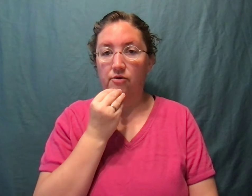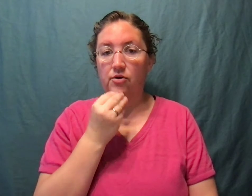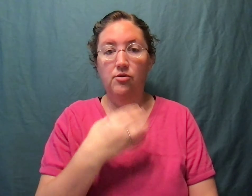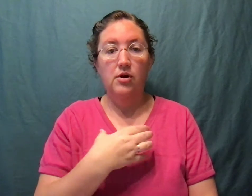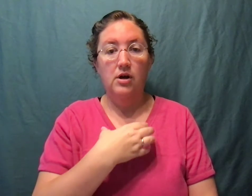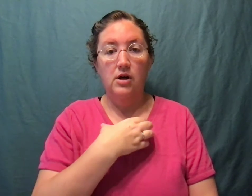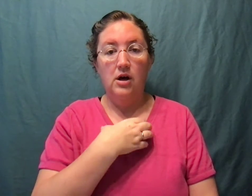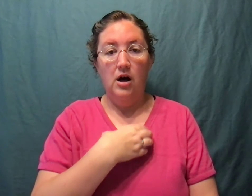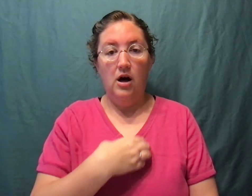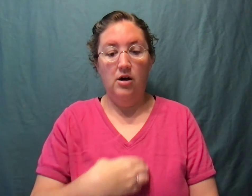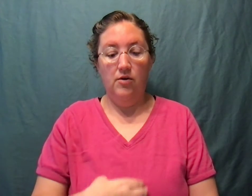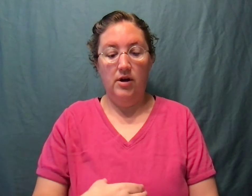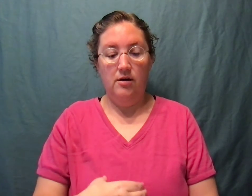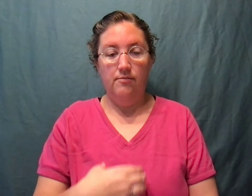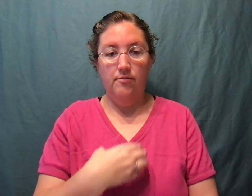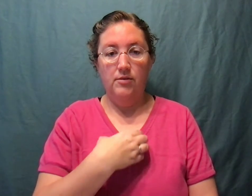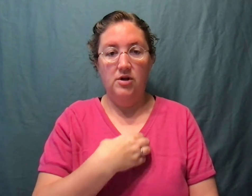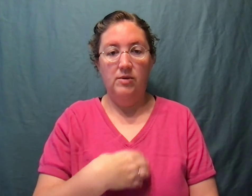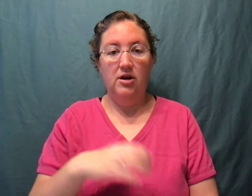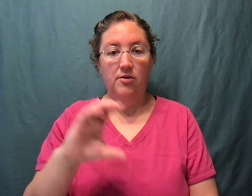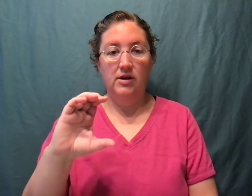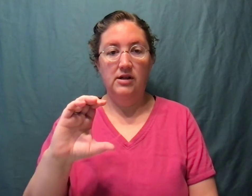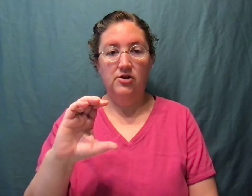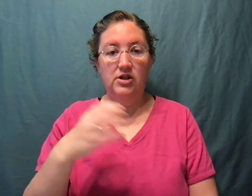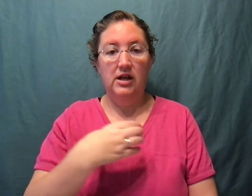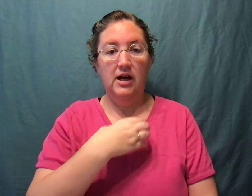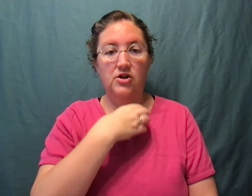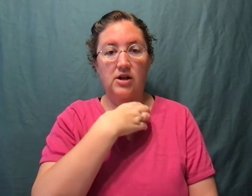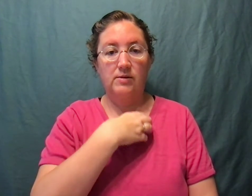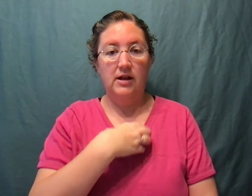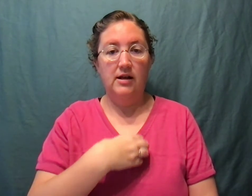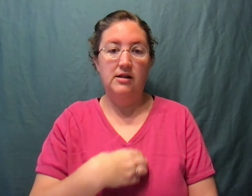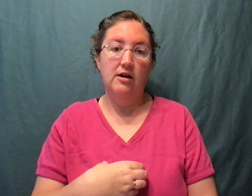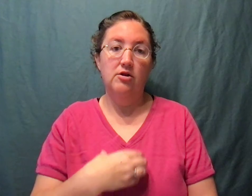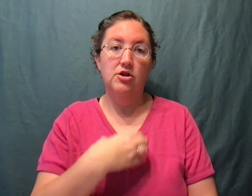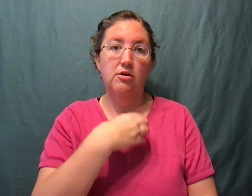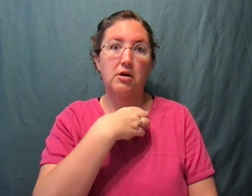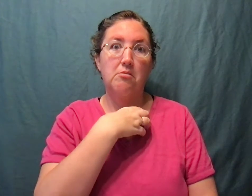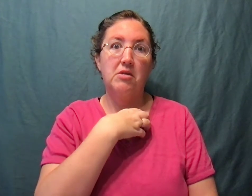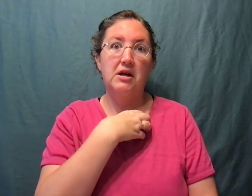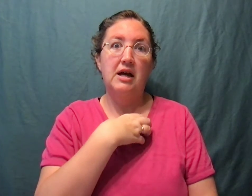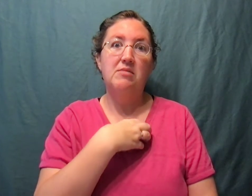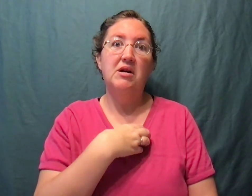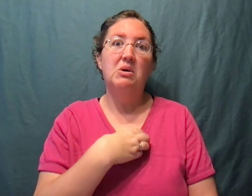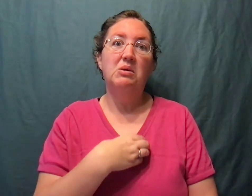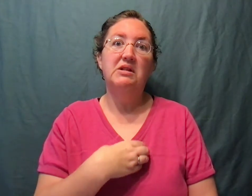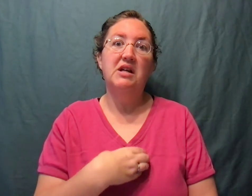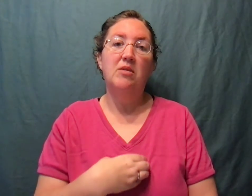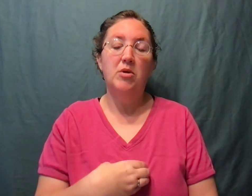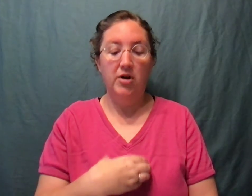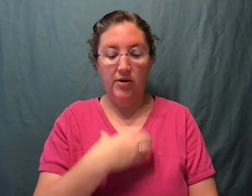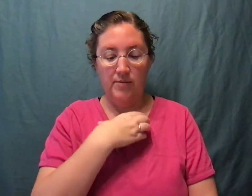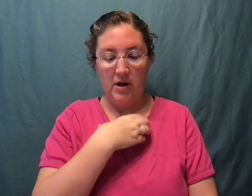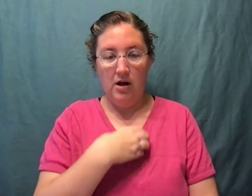food. Hungry, to be hungry. It's our C hand shape, slides down to show the big gaping hole inside when you're hungry.